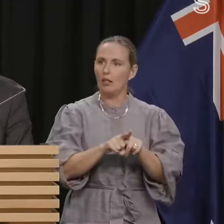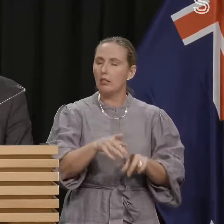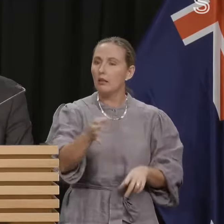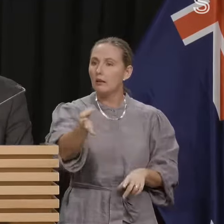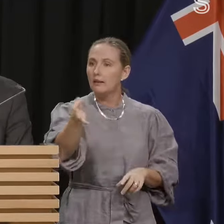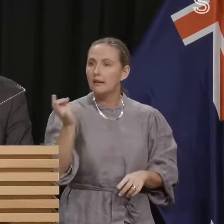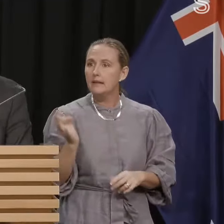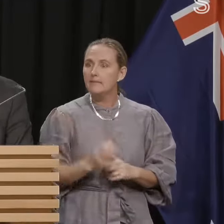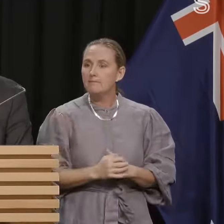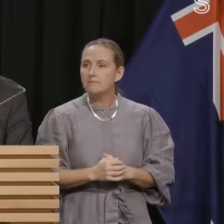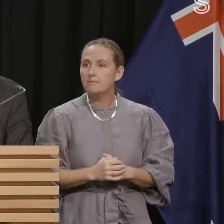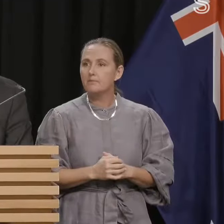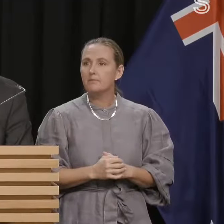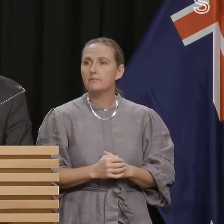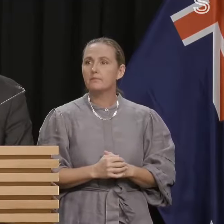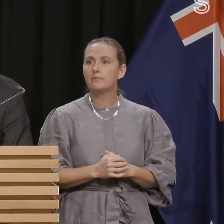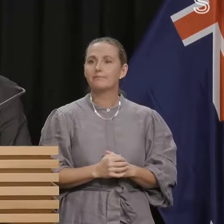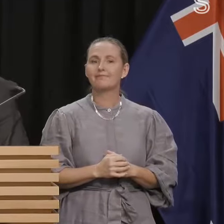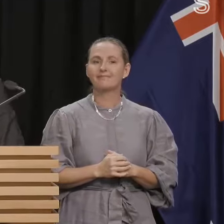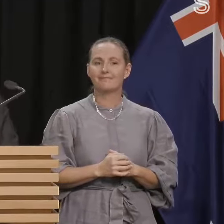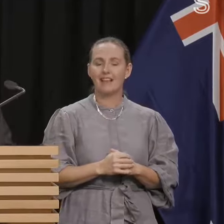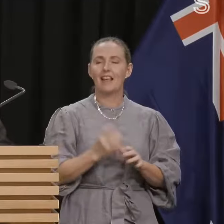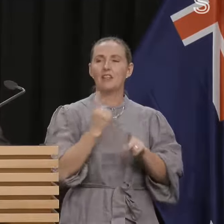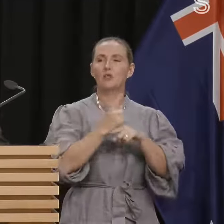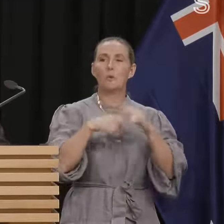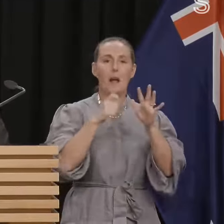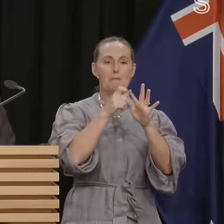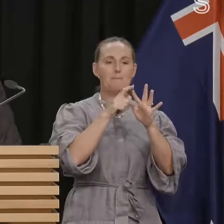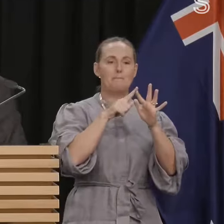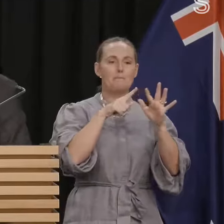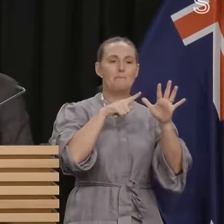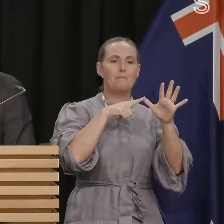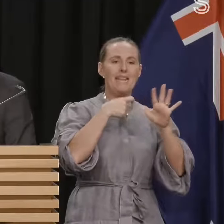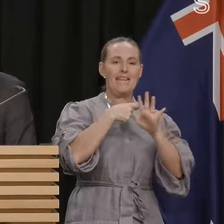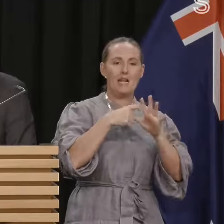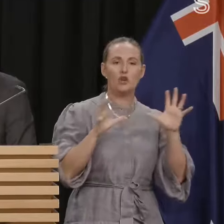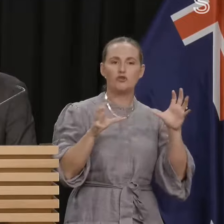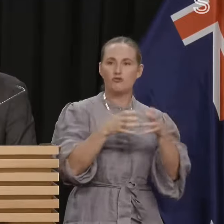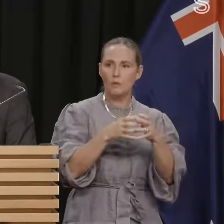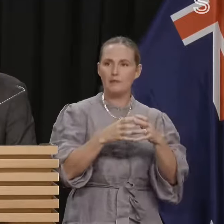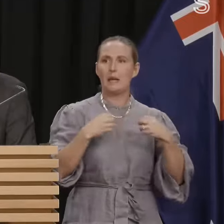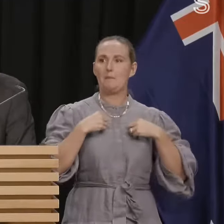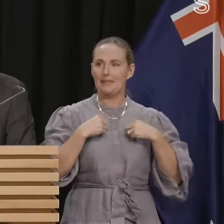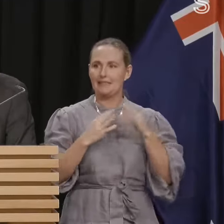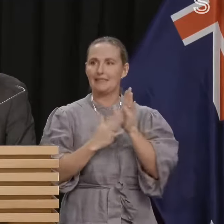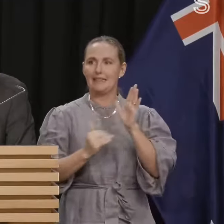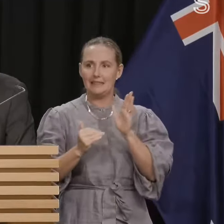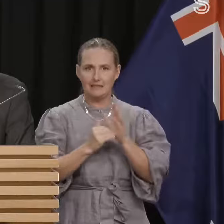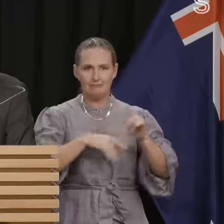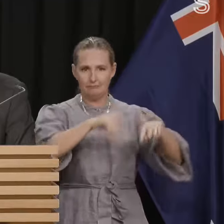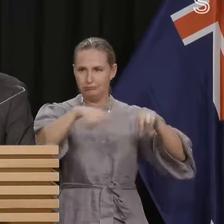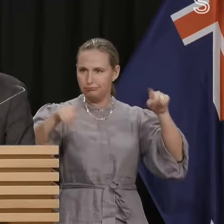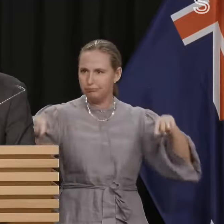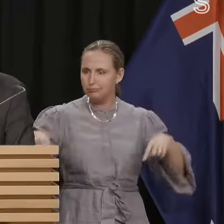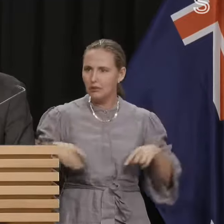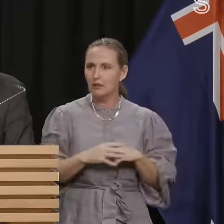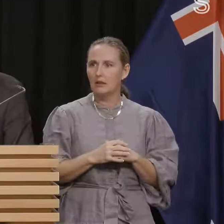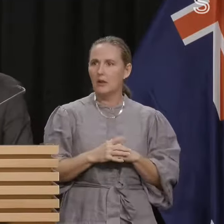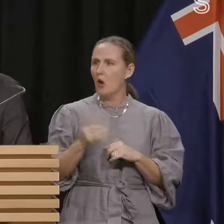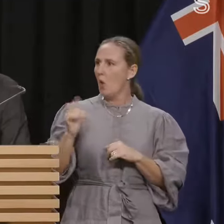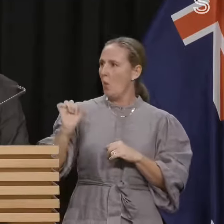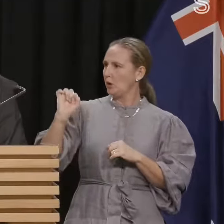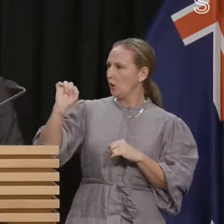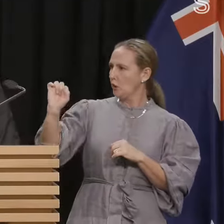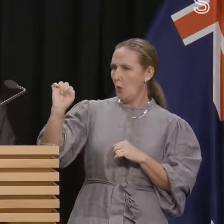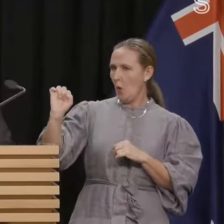lobbyists and peak groups, unions, Business NZ, whatever. What's your interaction over your time as a minister